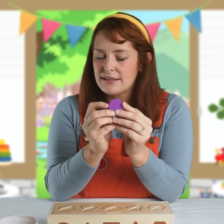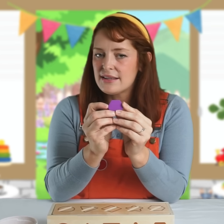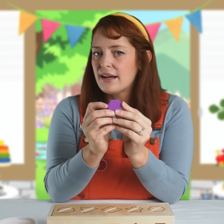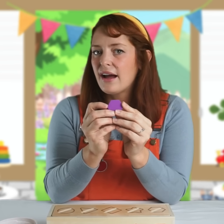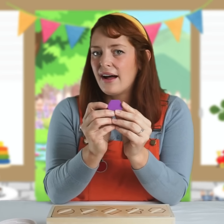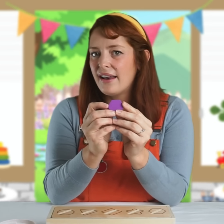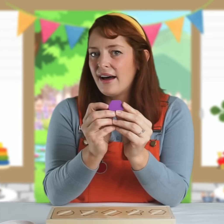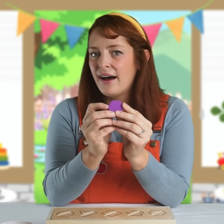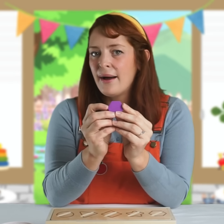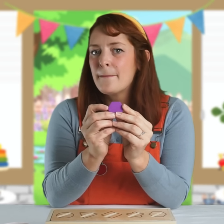the colour